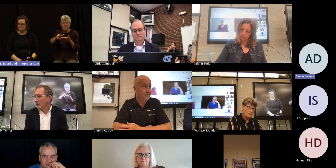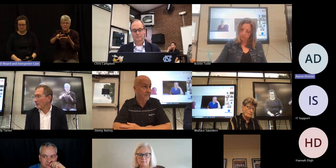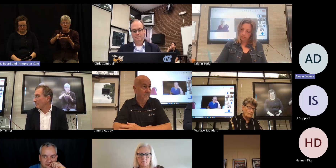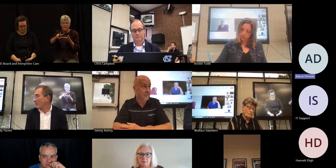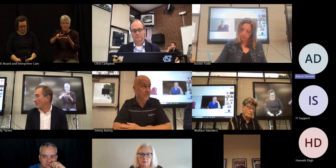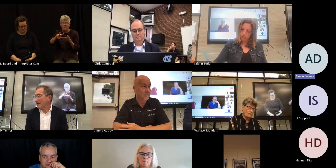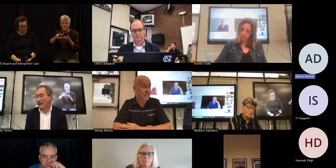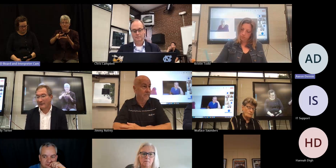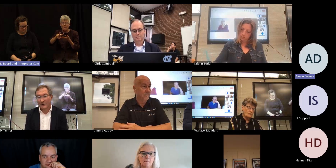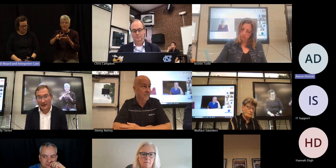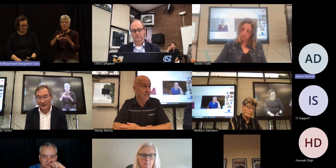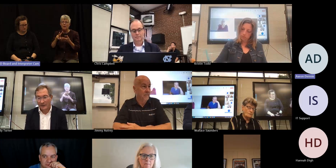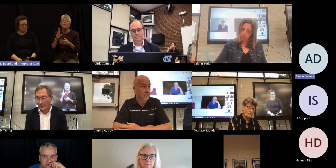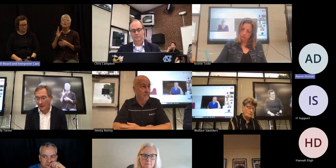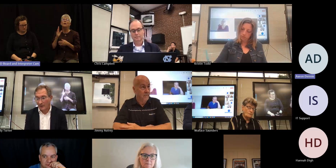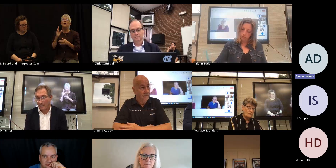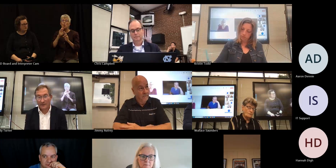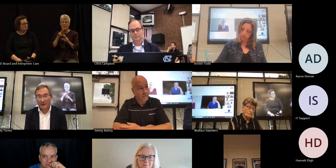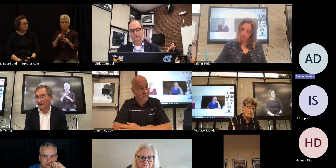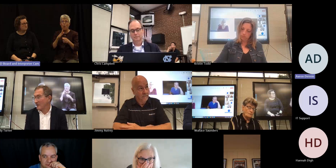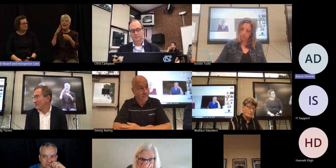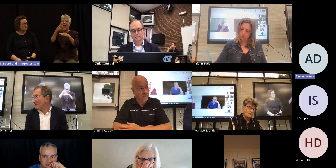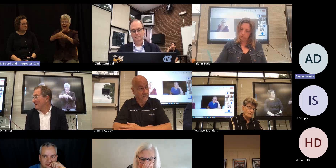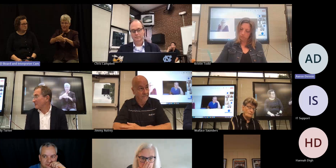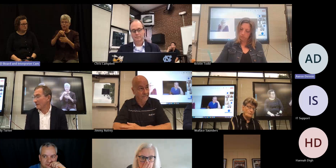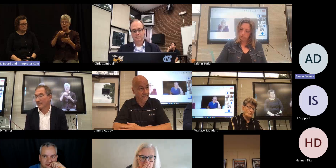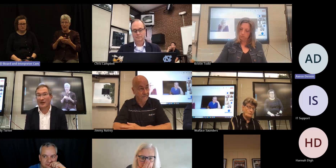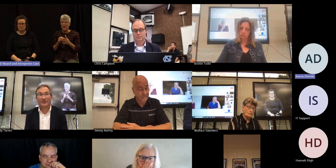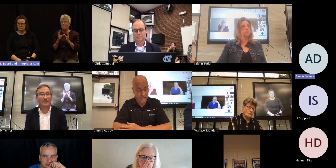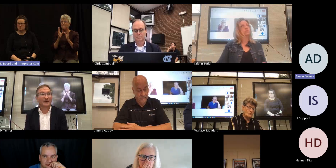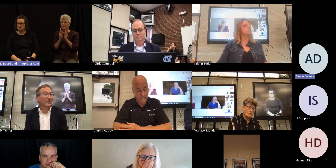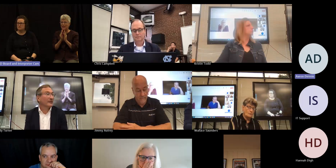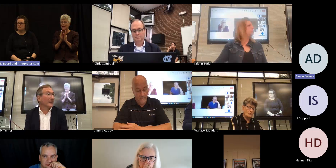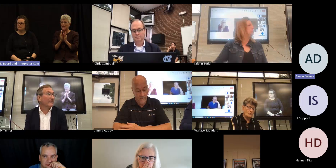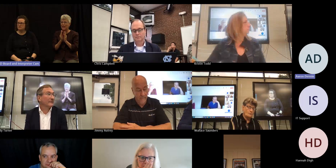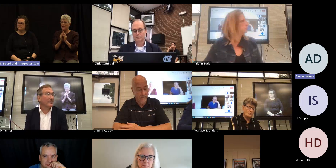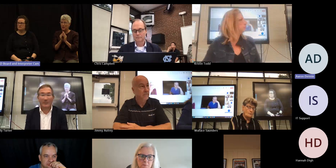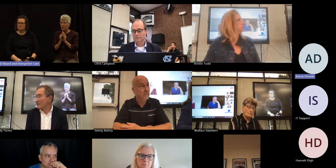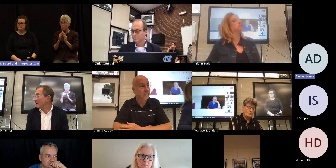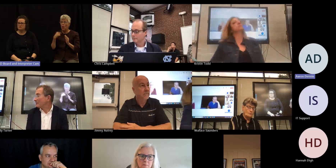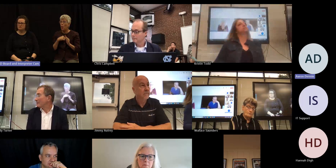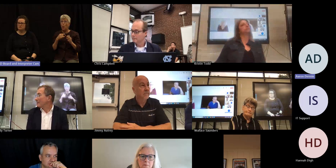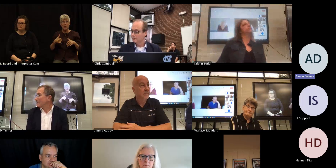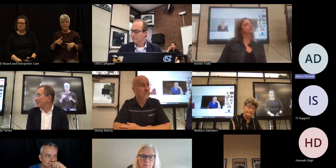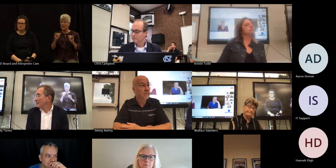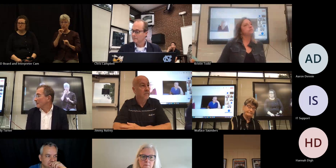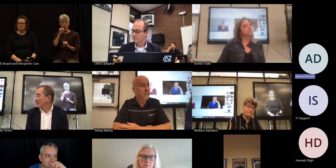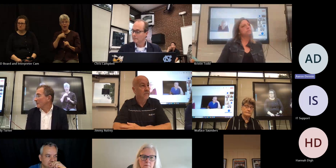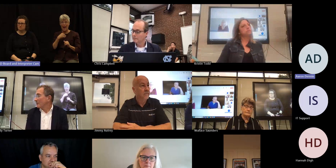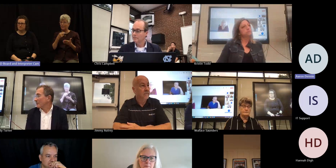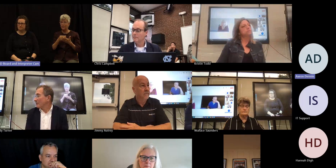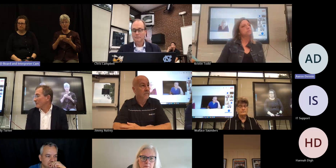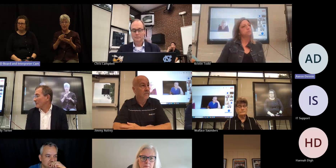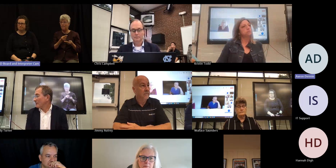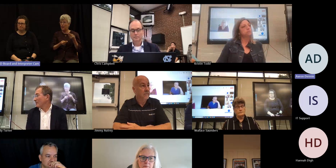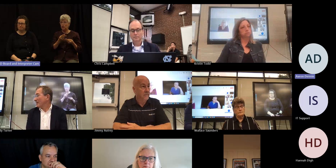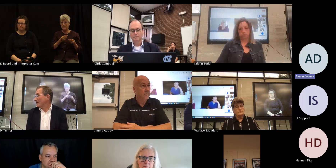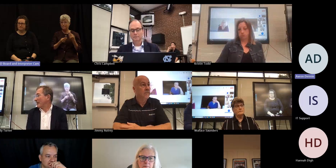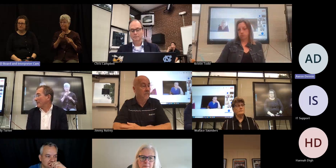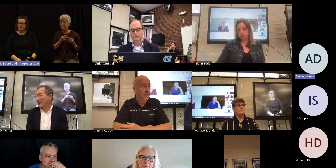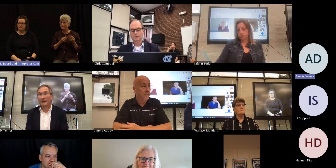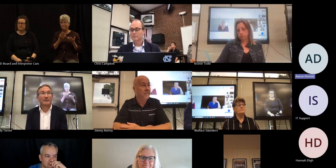there will be more to report after that. As has been mentioned several times, we still don't have a budget. And so the school is